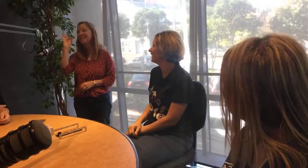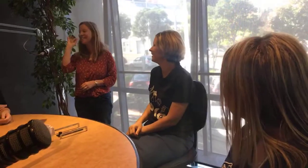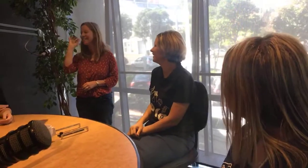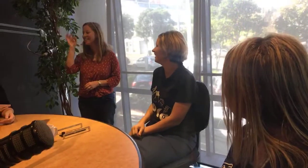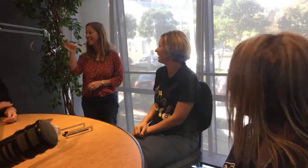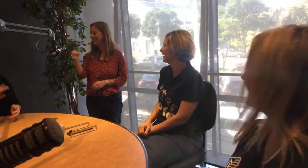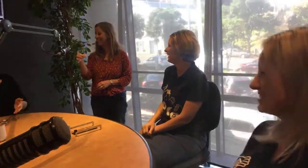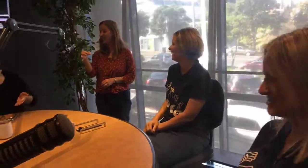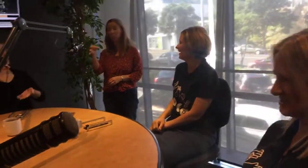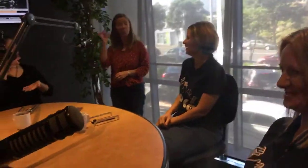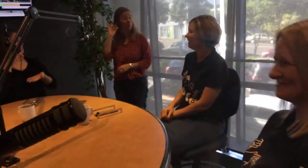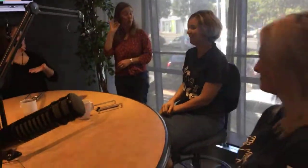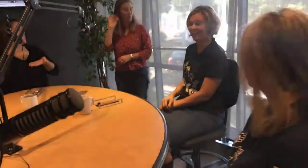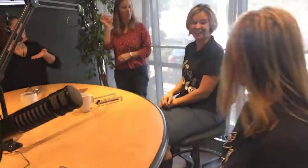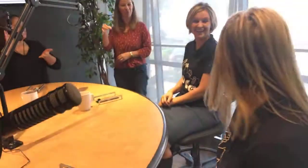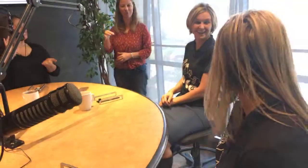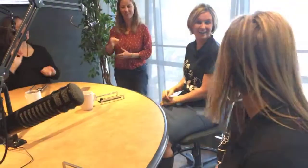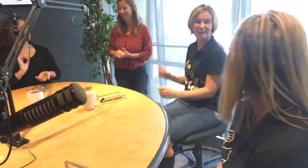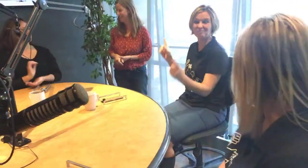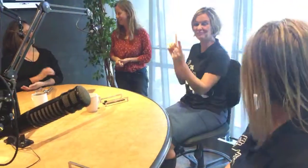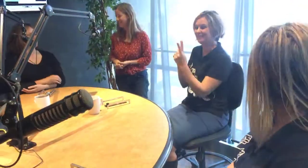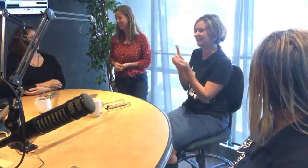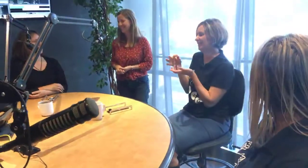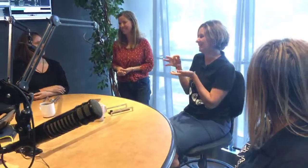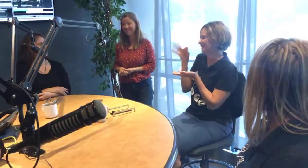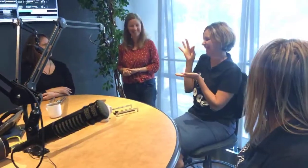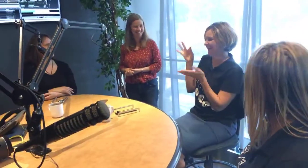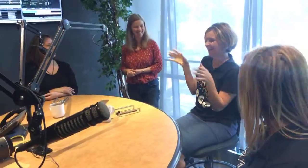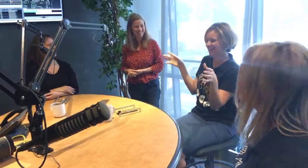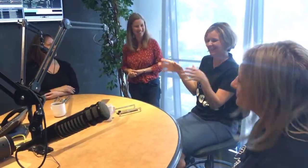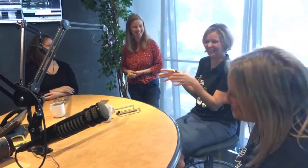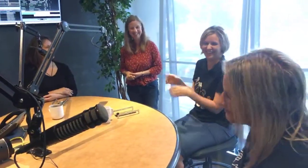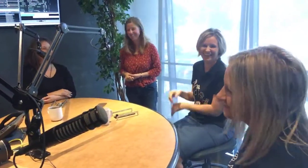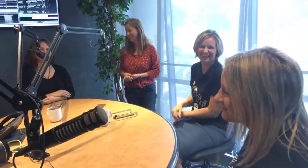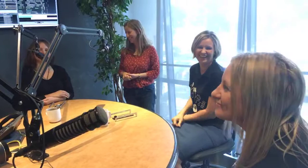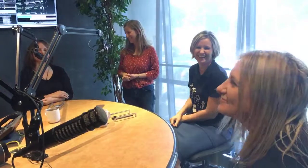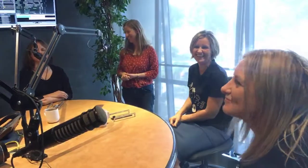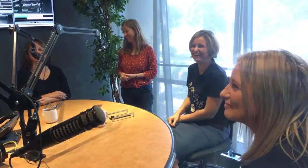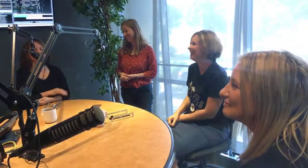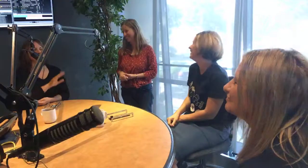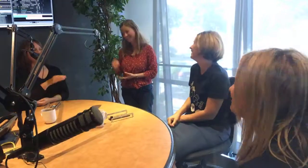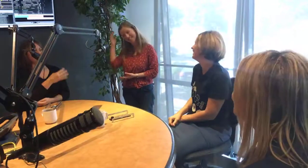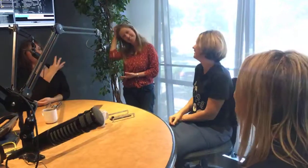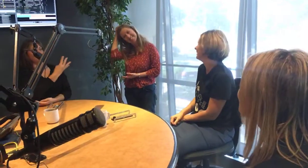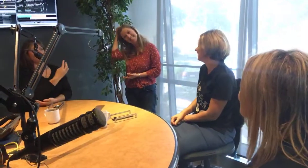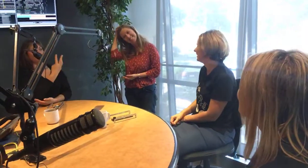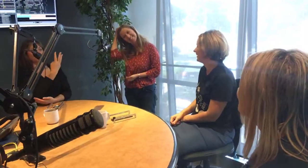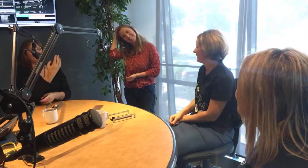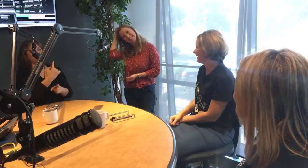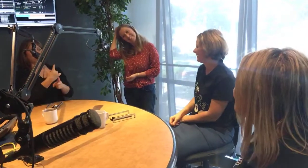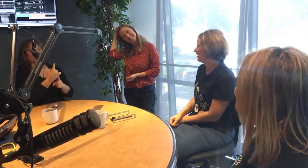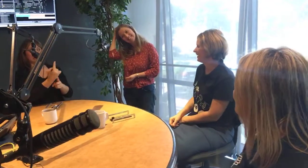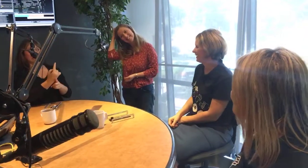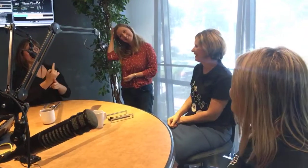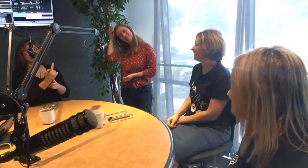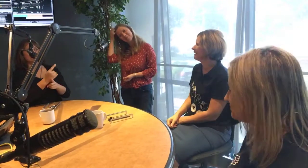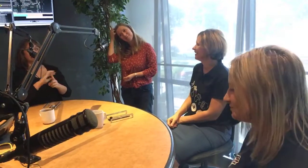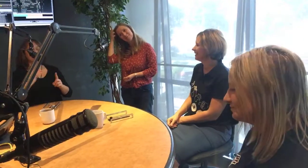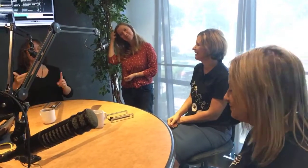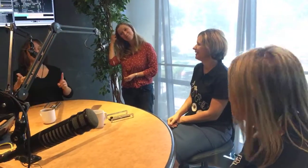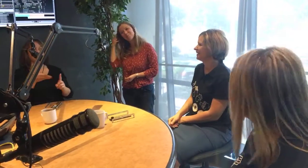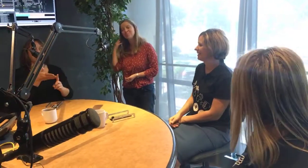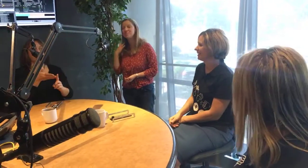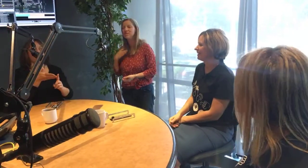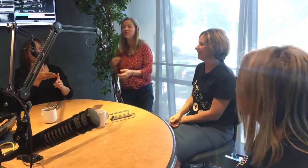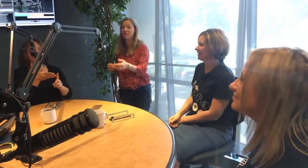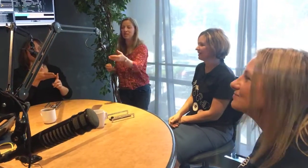so dainty, isn't it? Okay, we have It's gonna 43 be tea. seconds to go in the song. Excellent. We are